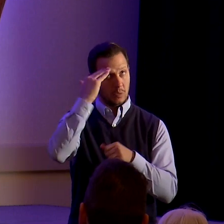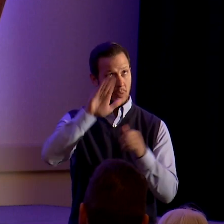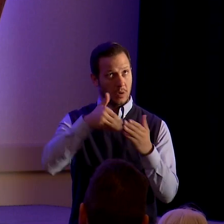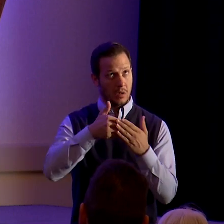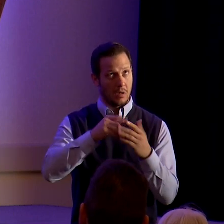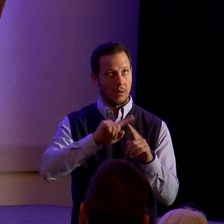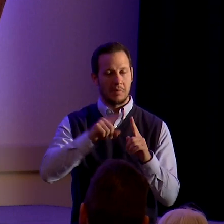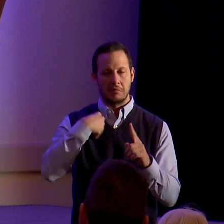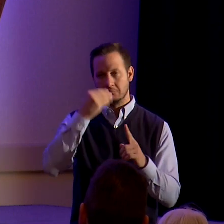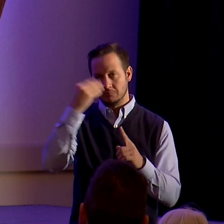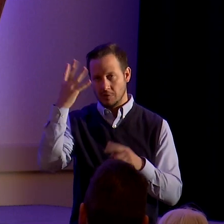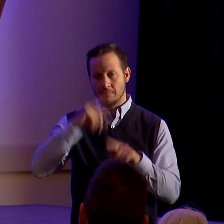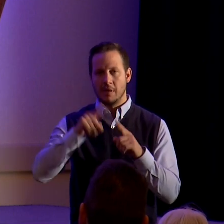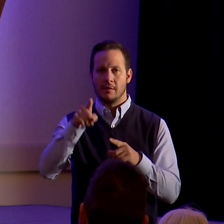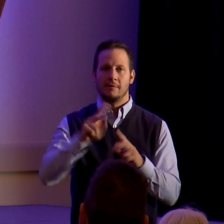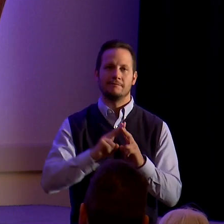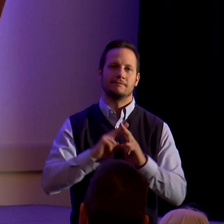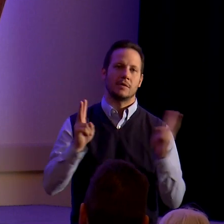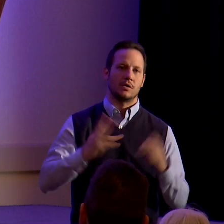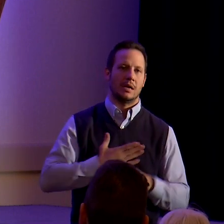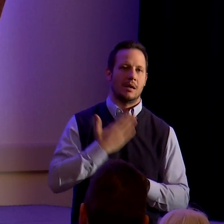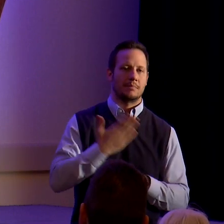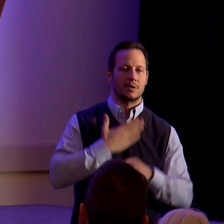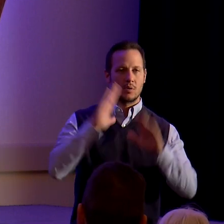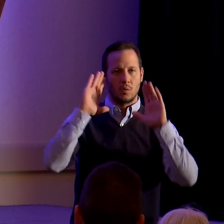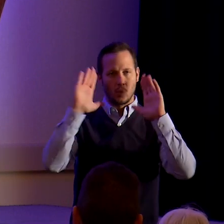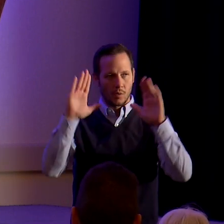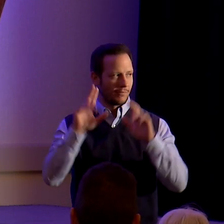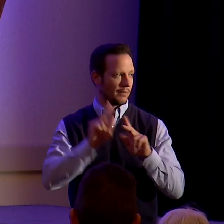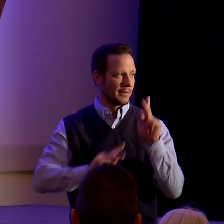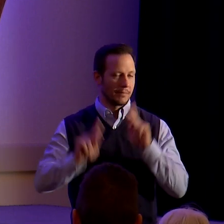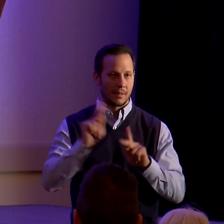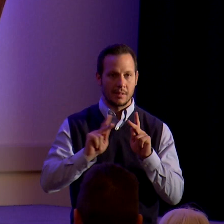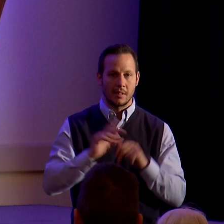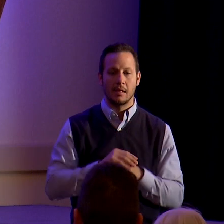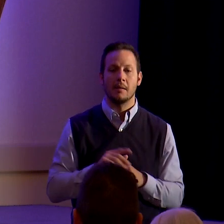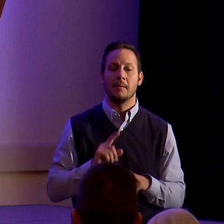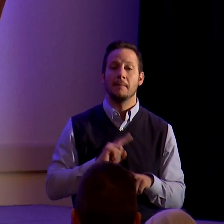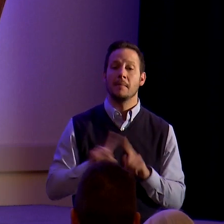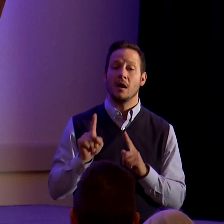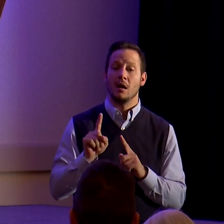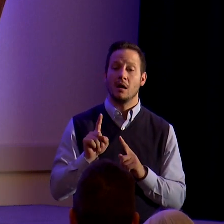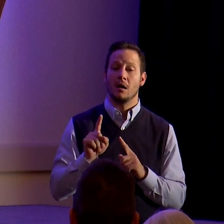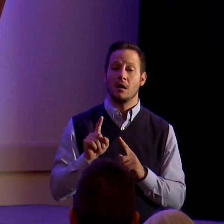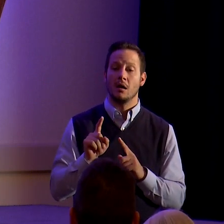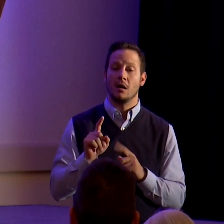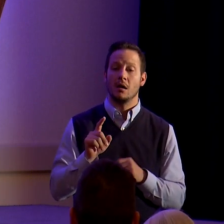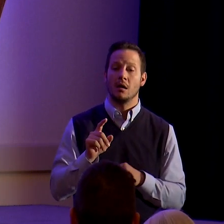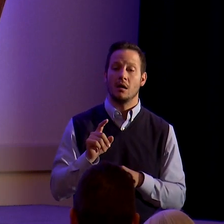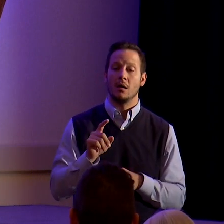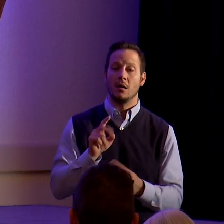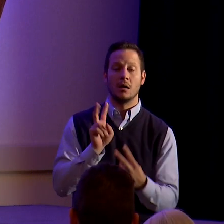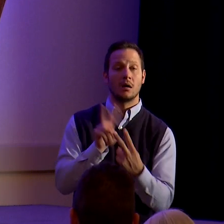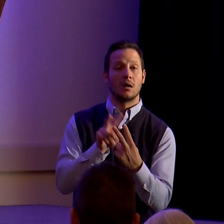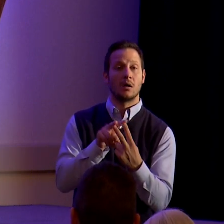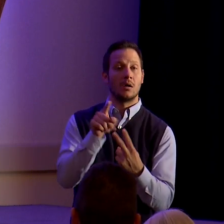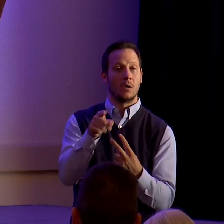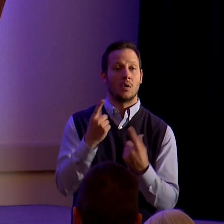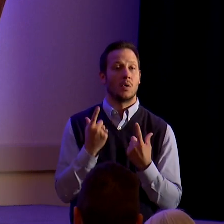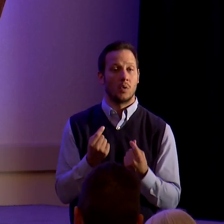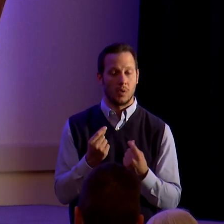but they were very happy, very wonderful people. But one of the things they did, aside from not be